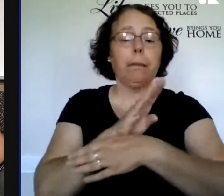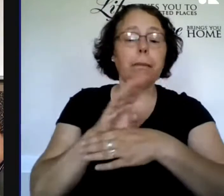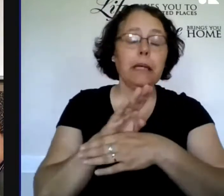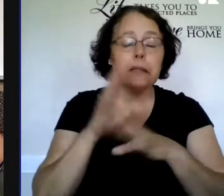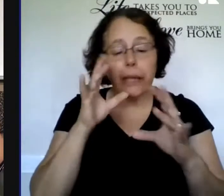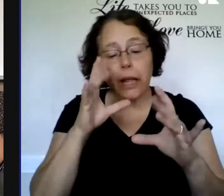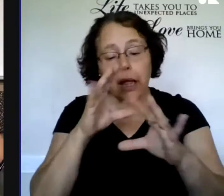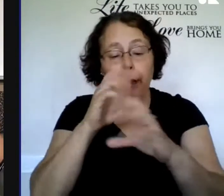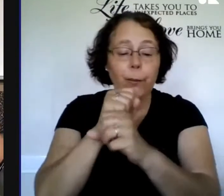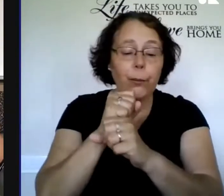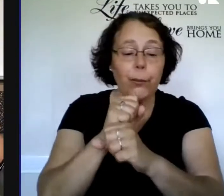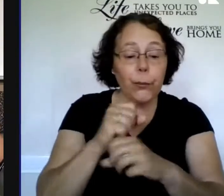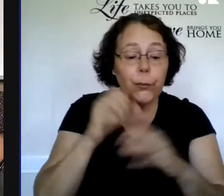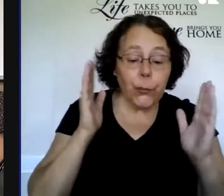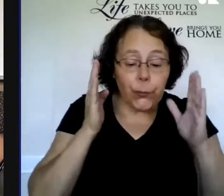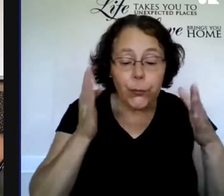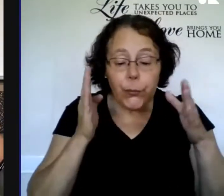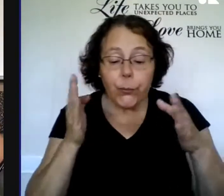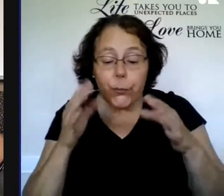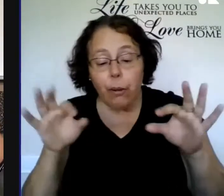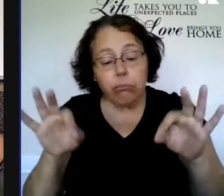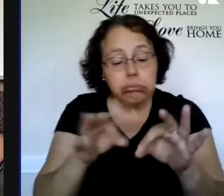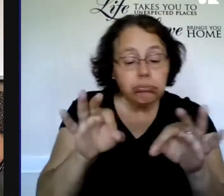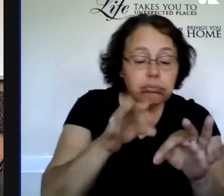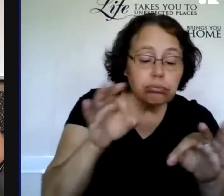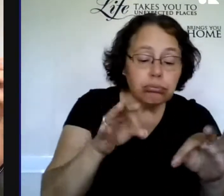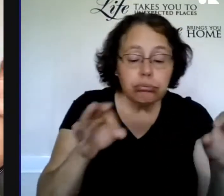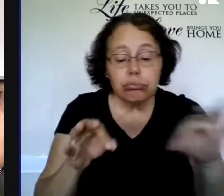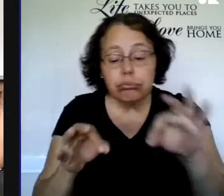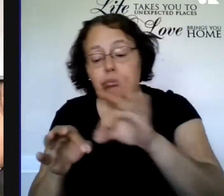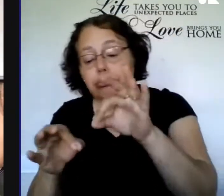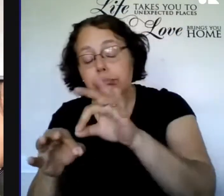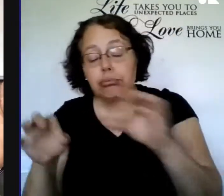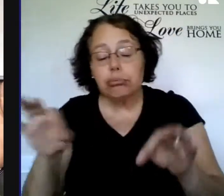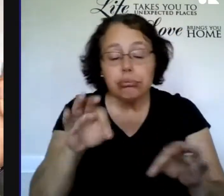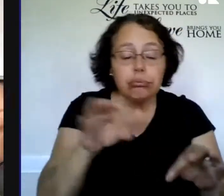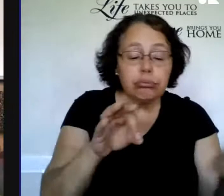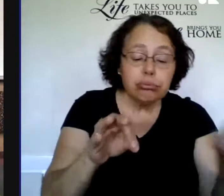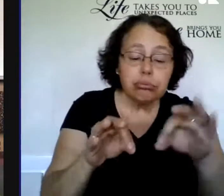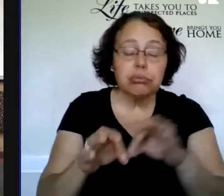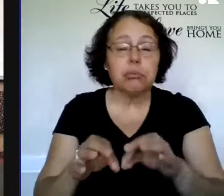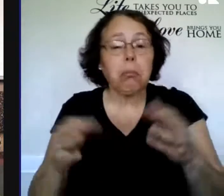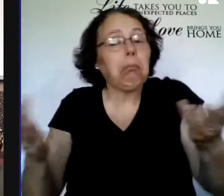need something for 15 minutes, maybe they can string beads on a feather.